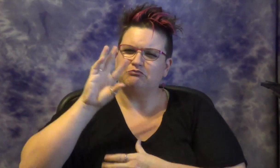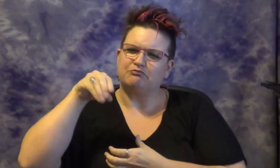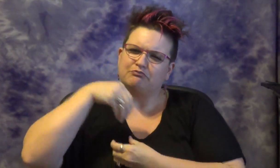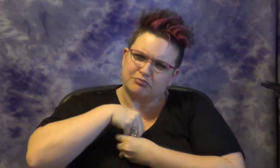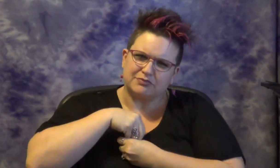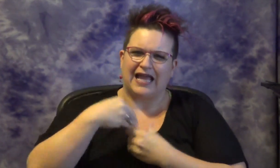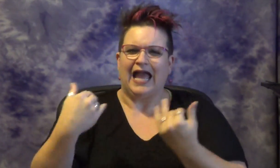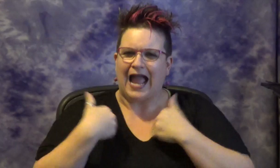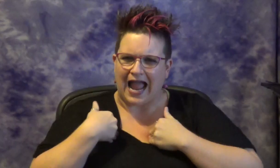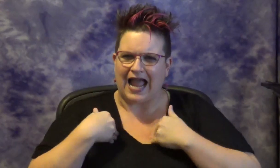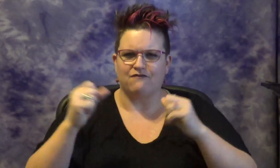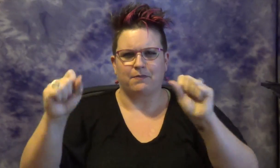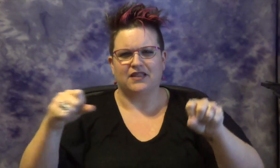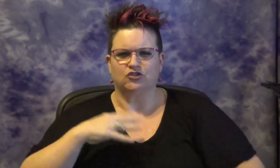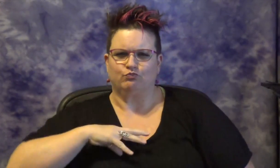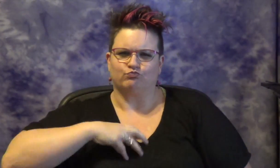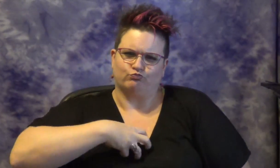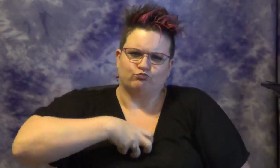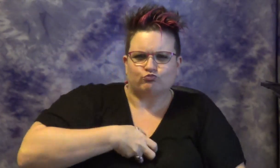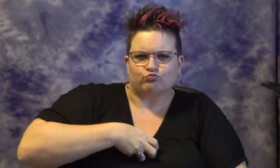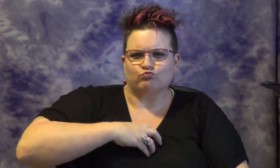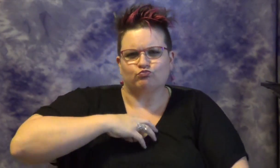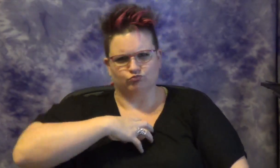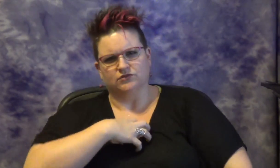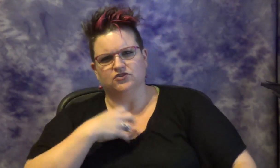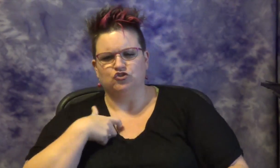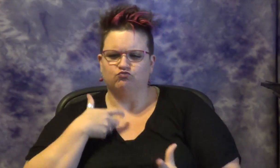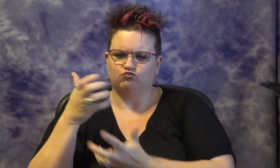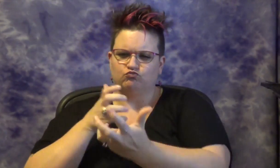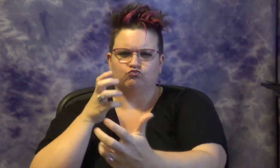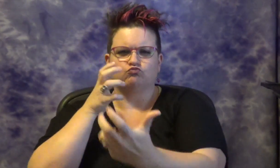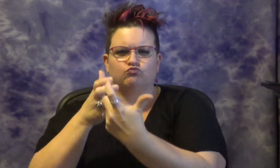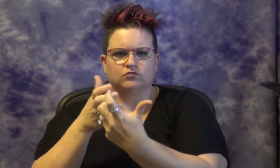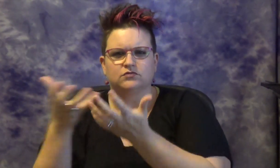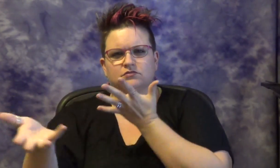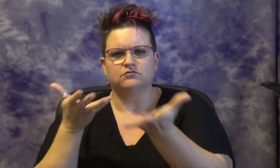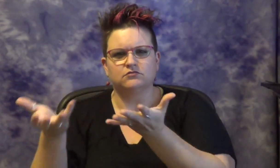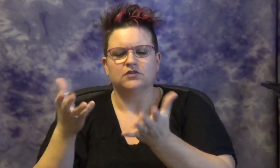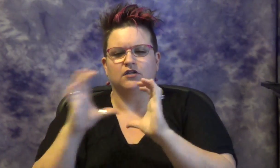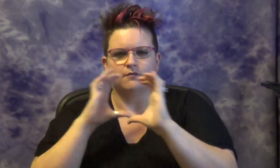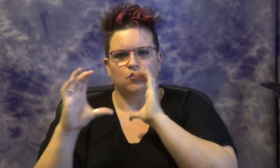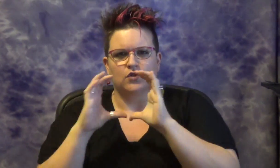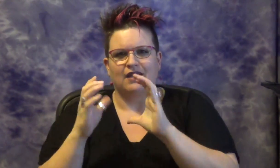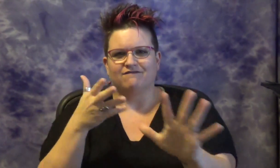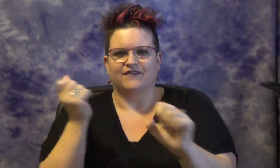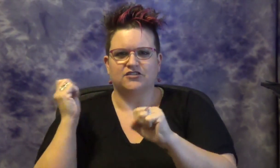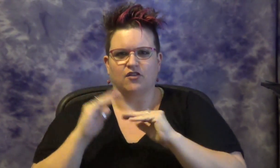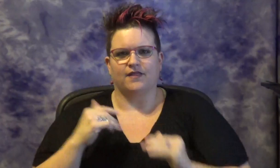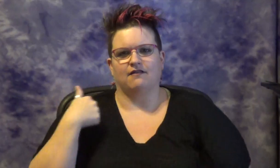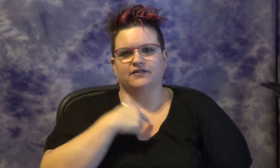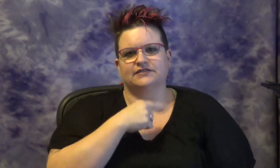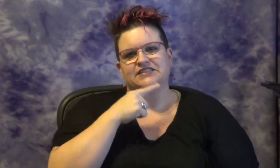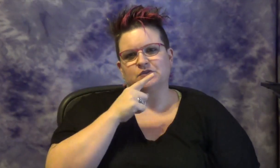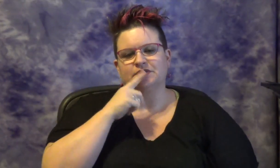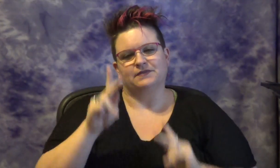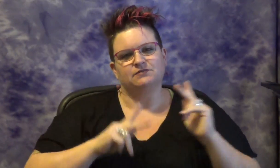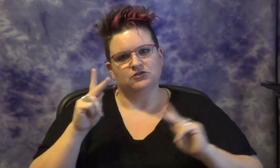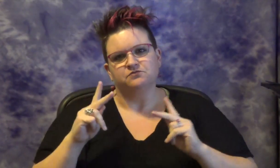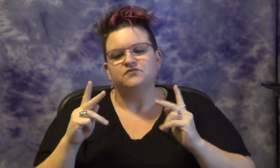deaf people have it innately within them, and they're able to code switch and match up and be able to meet that person's needs faster